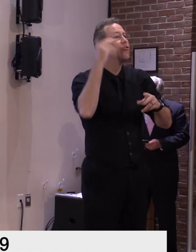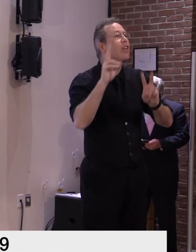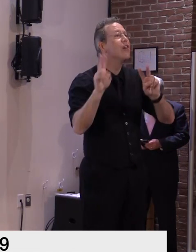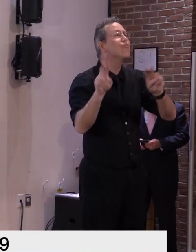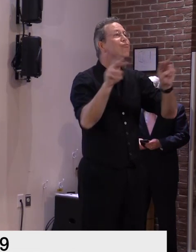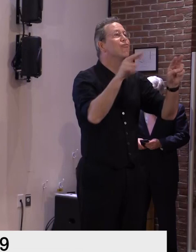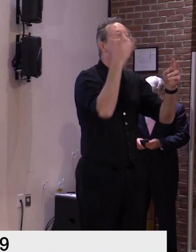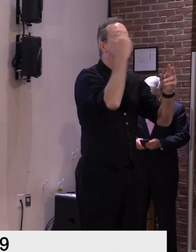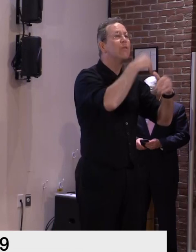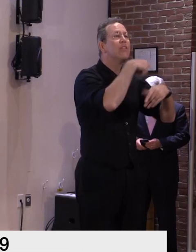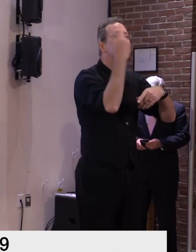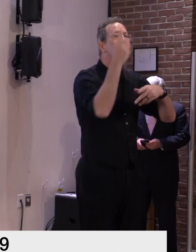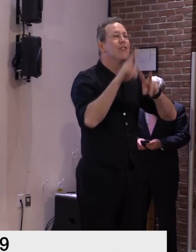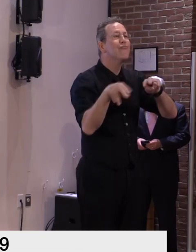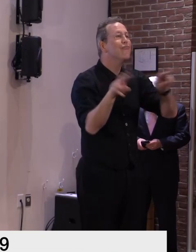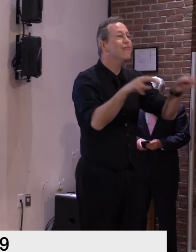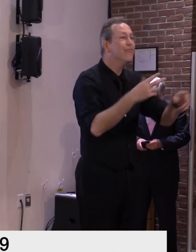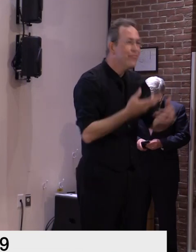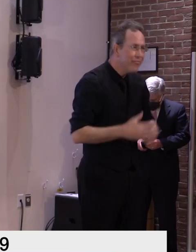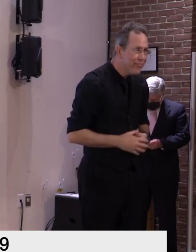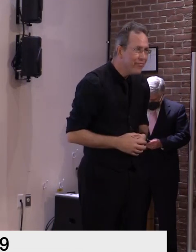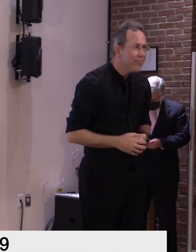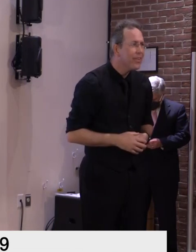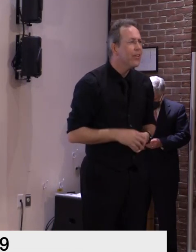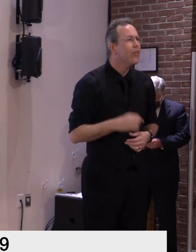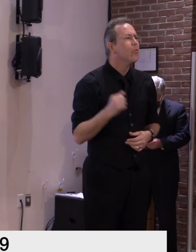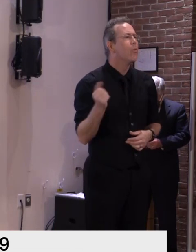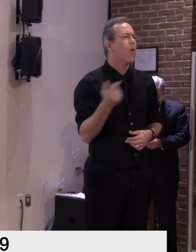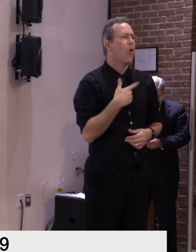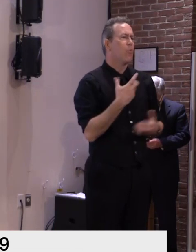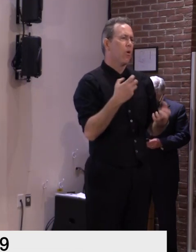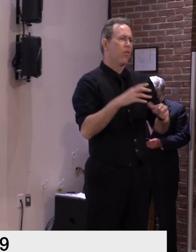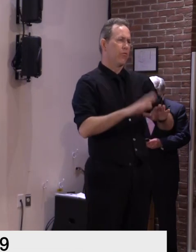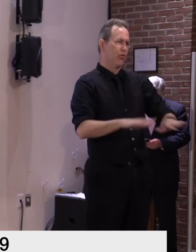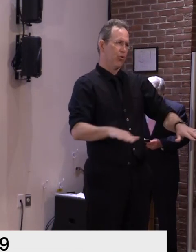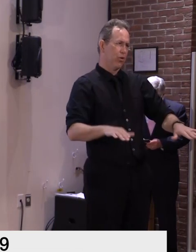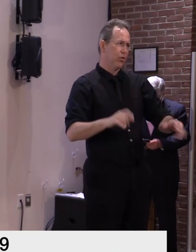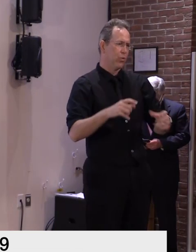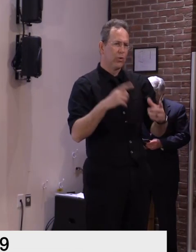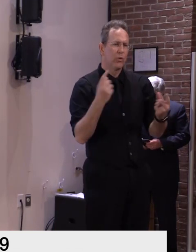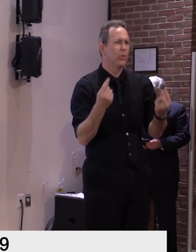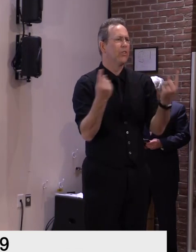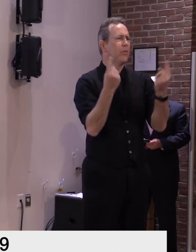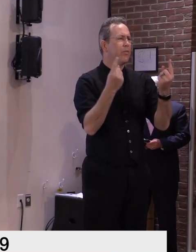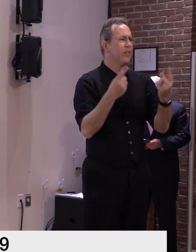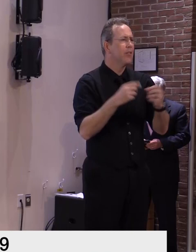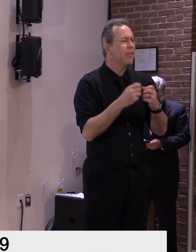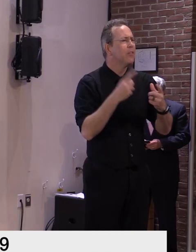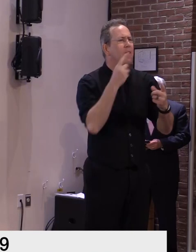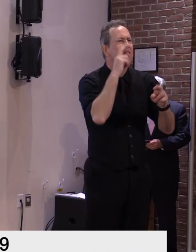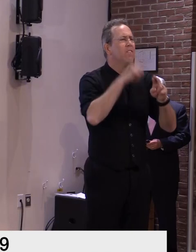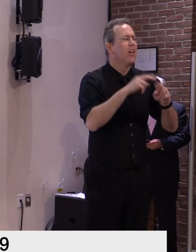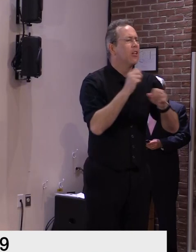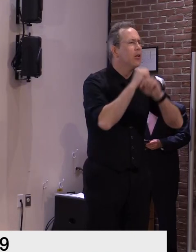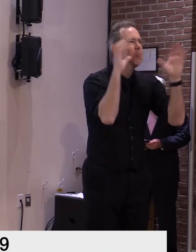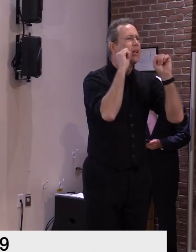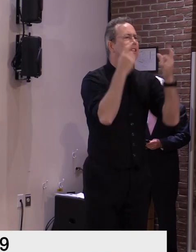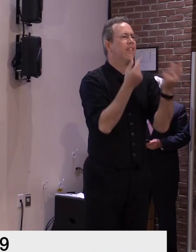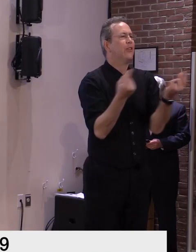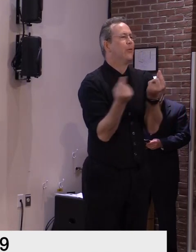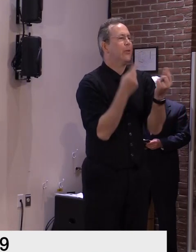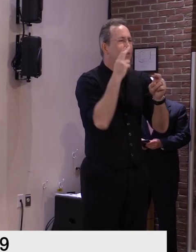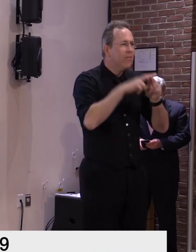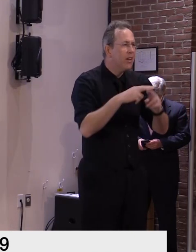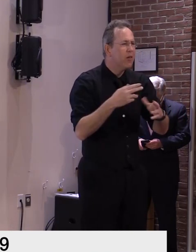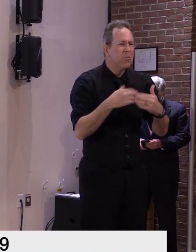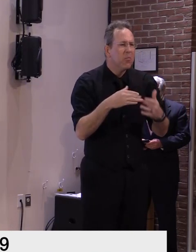want all children and youth to participate in something great this summer, no matter their age, their family background or financial